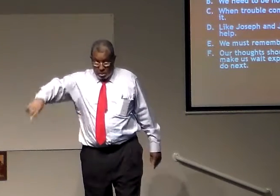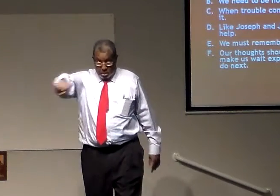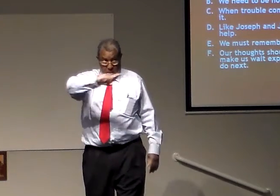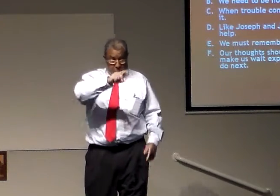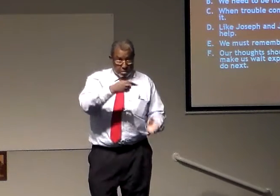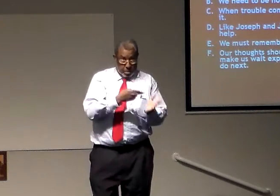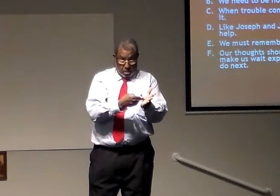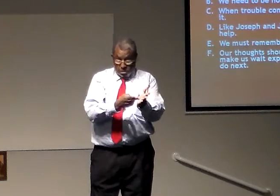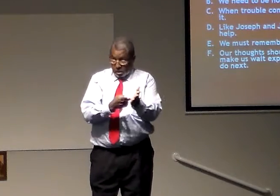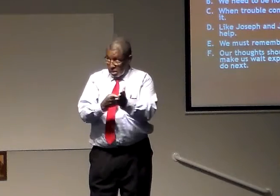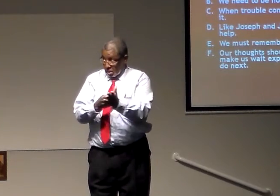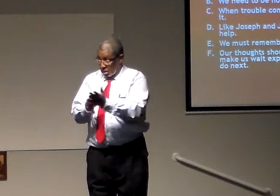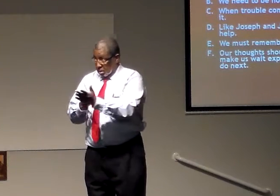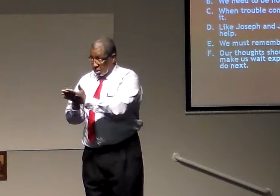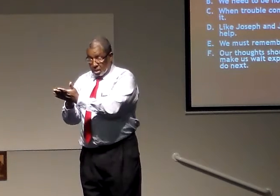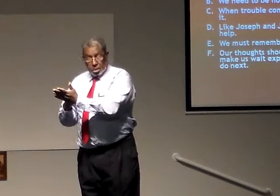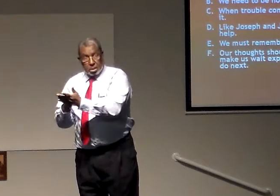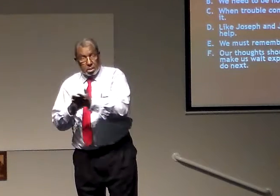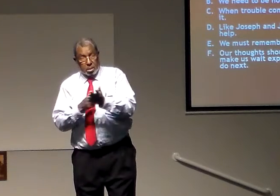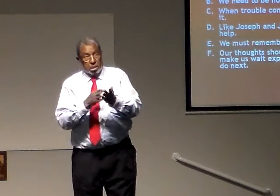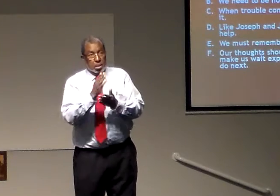to be honest, pure, and upright.